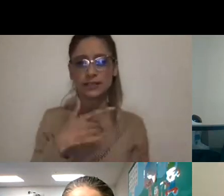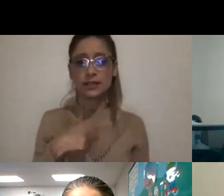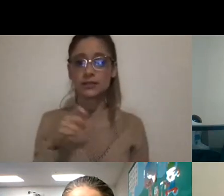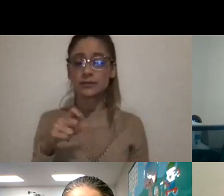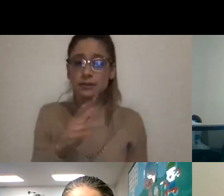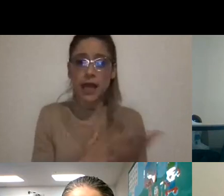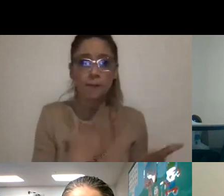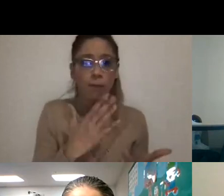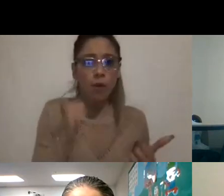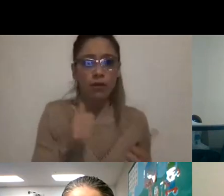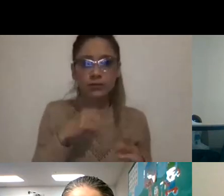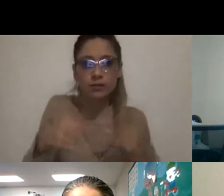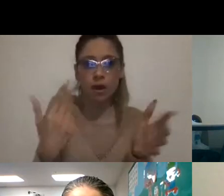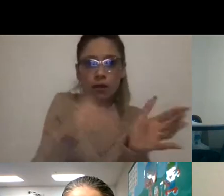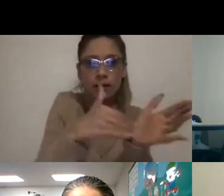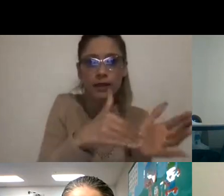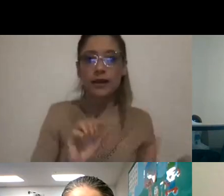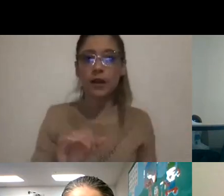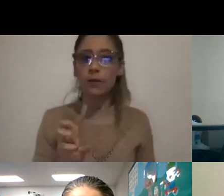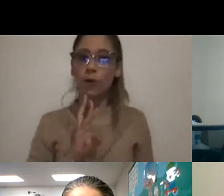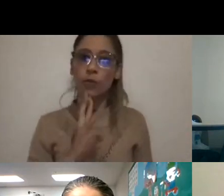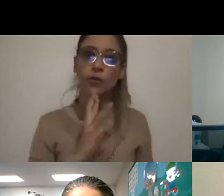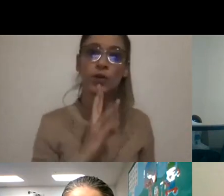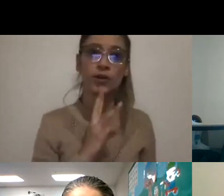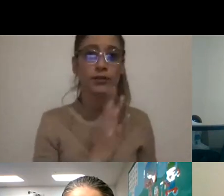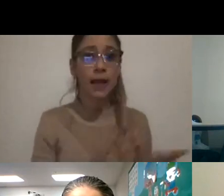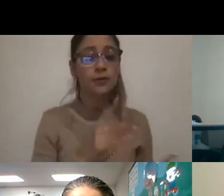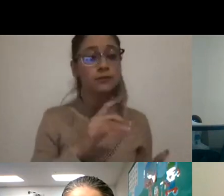So it also depends on the student.